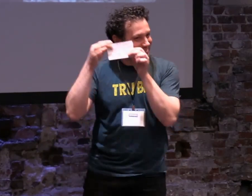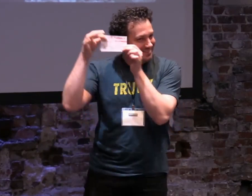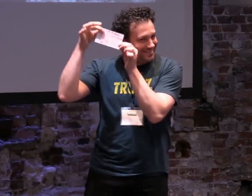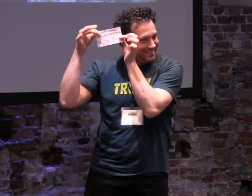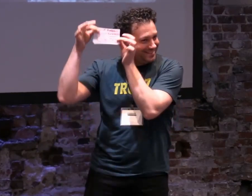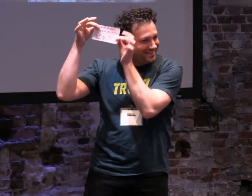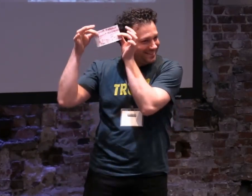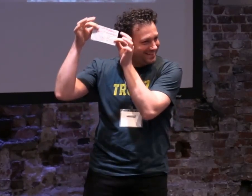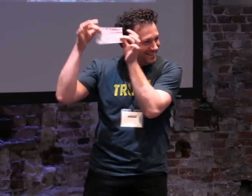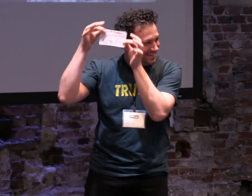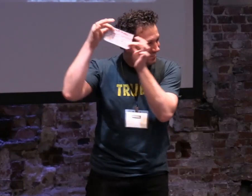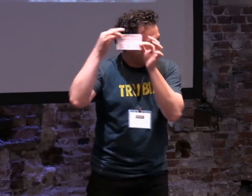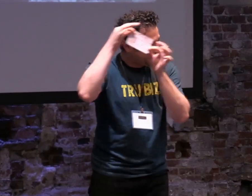I do have a placeholder for it.